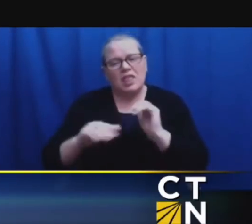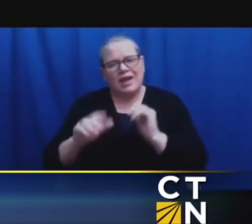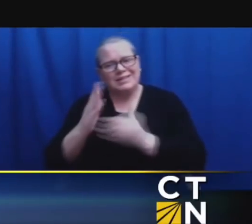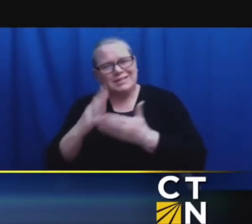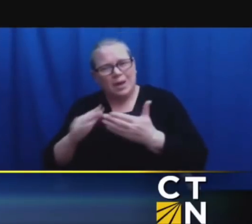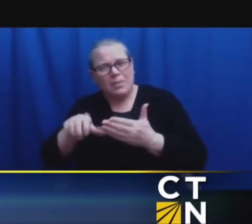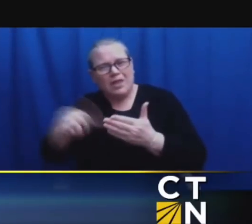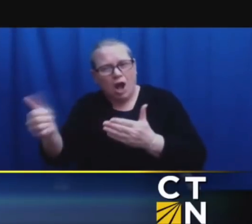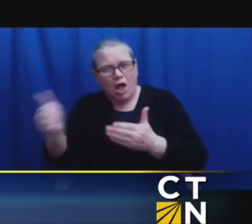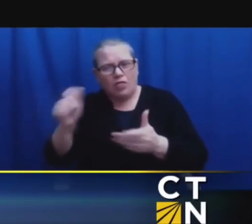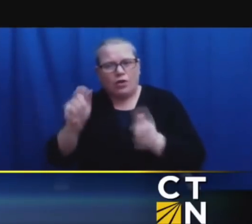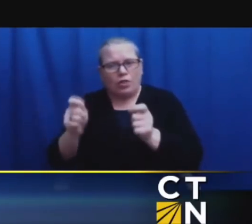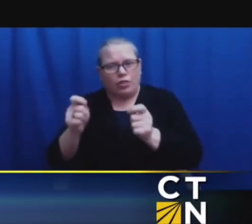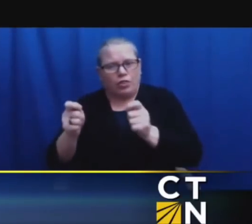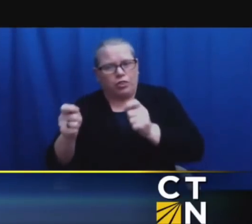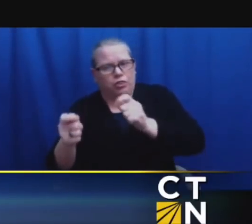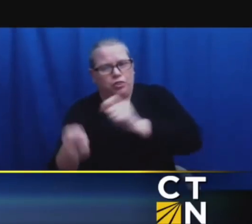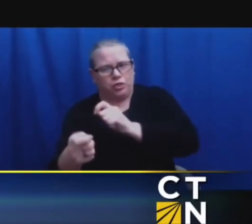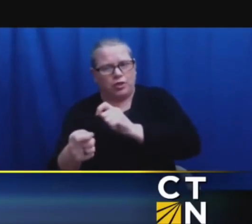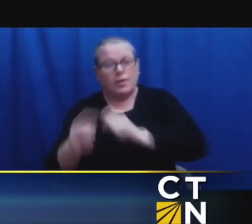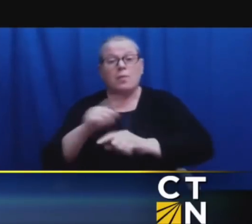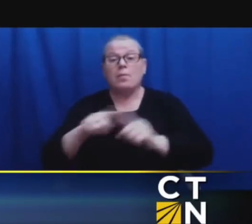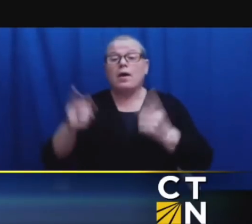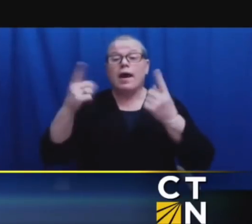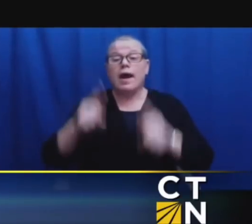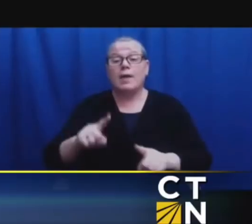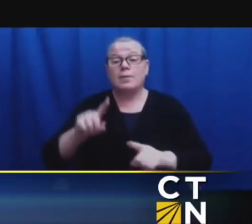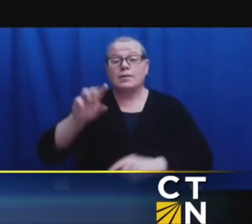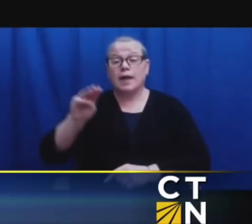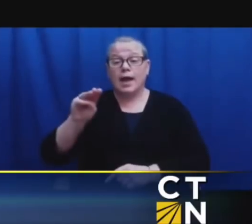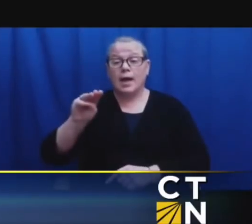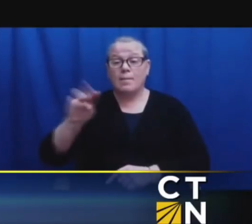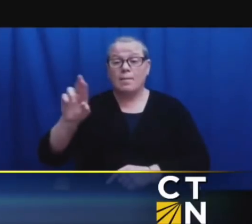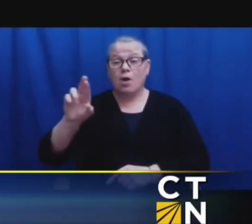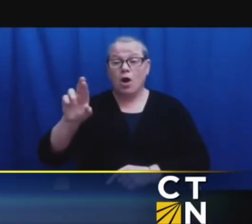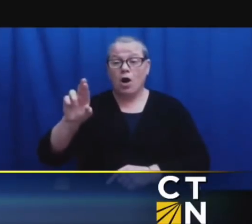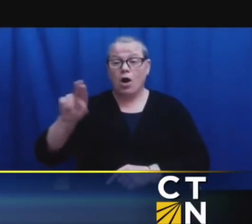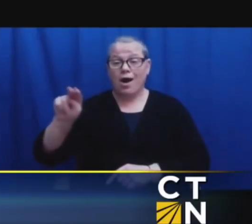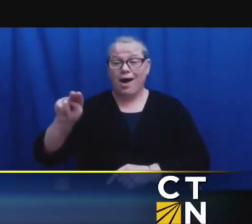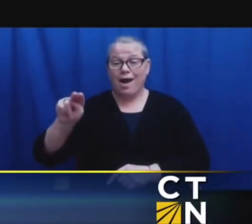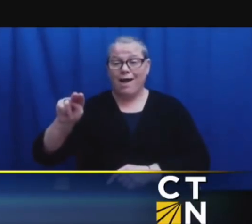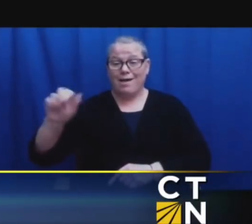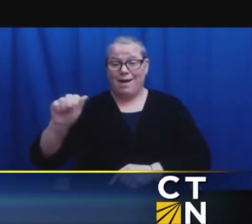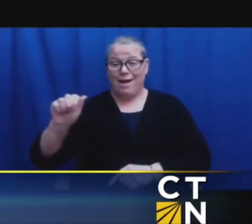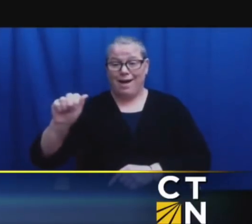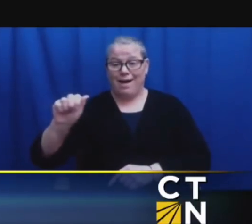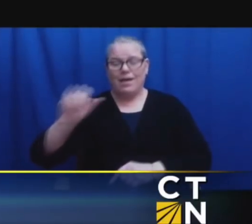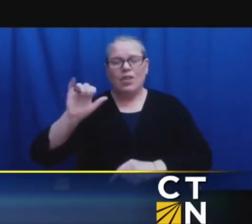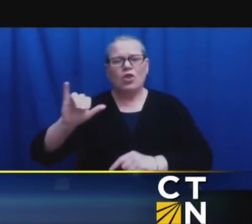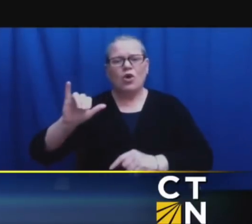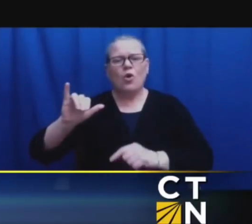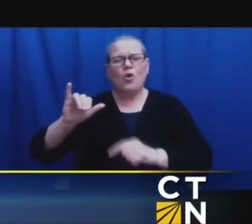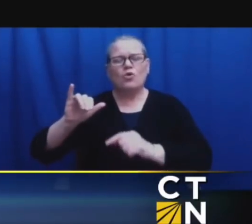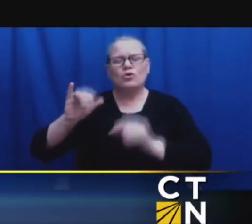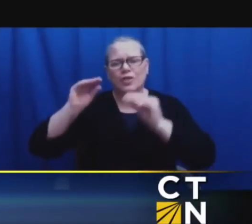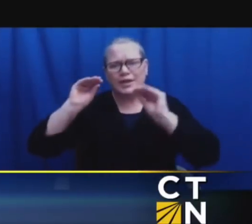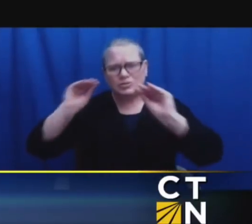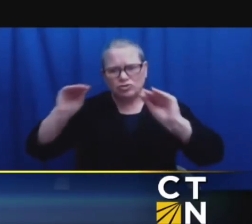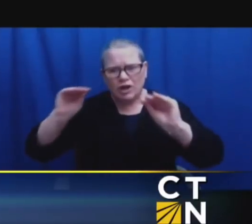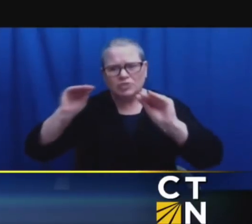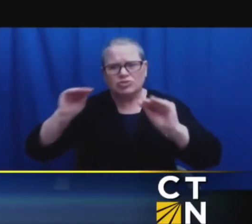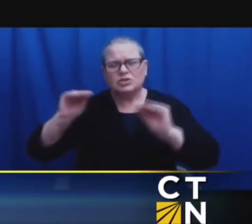the mRNA, the nature of the genetic instructions that they provide, this is different